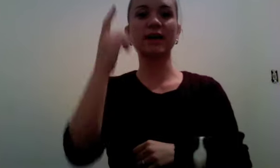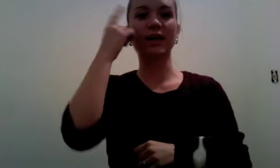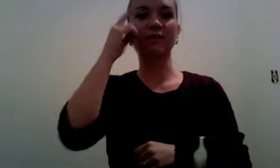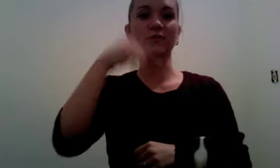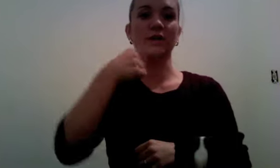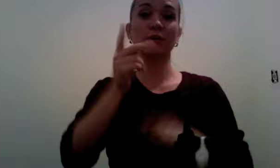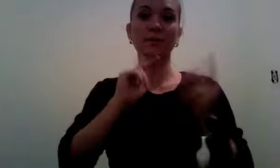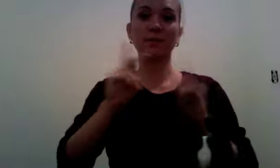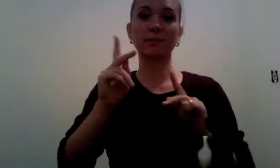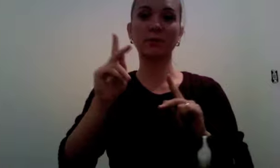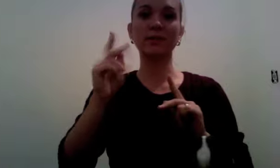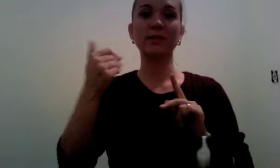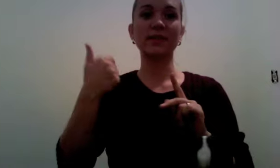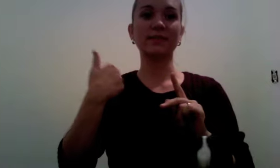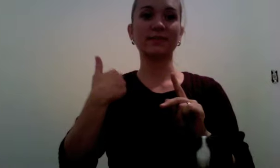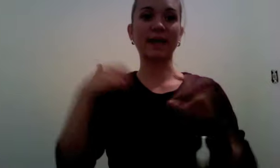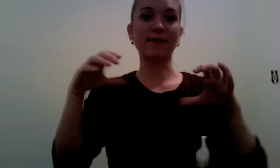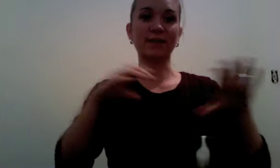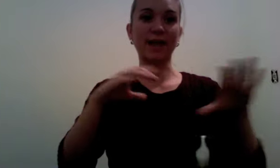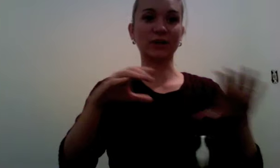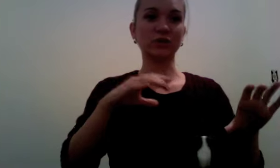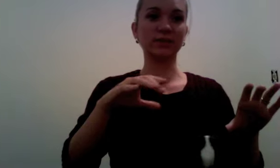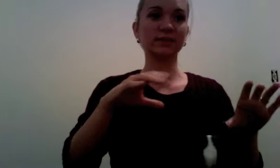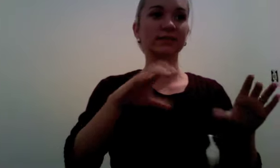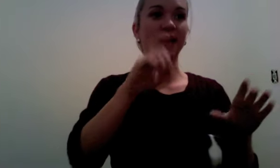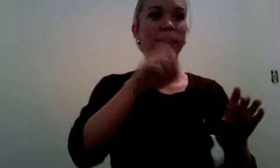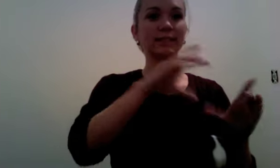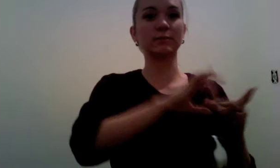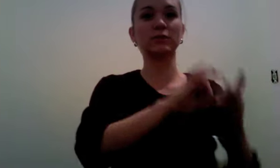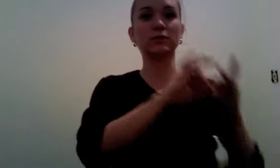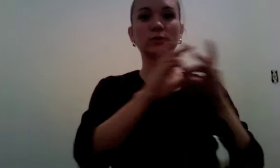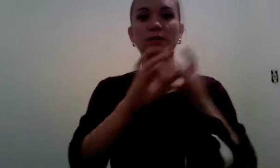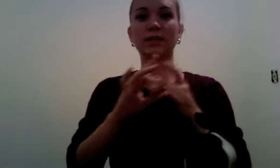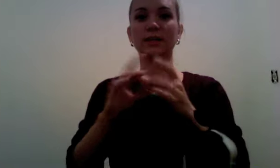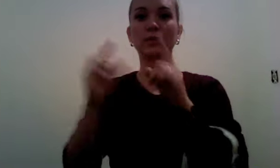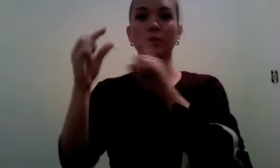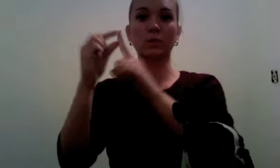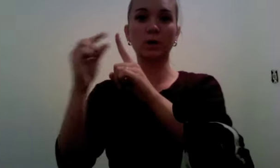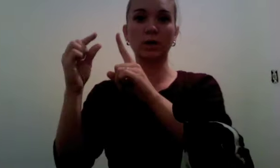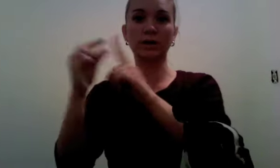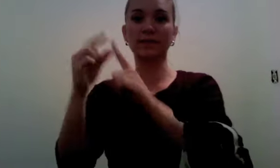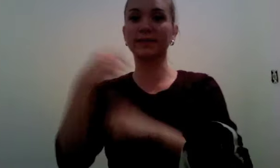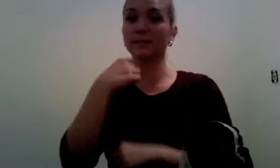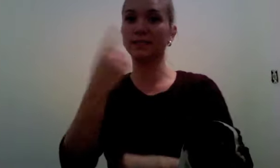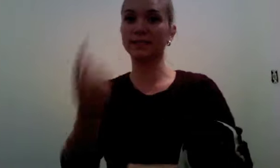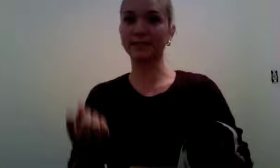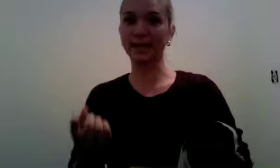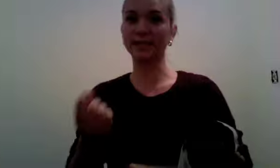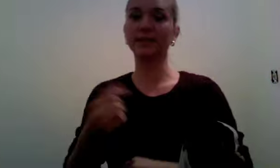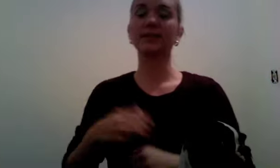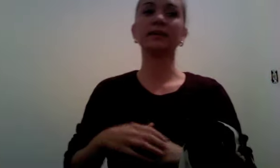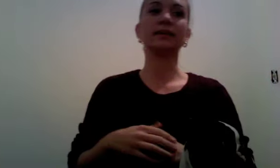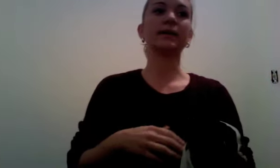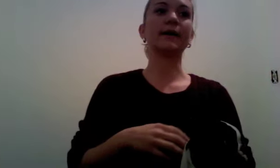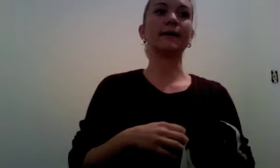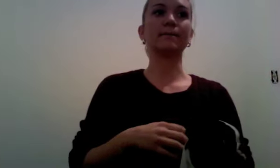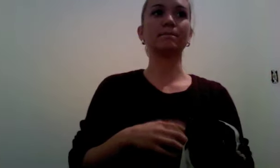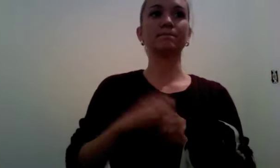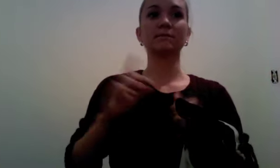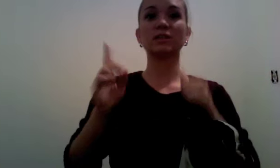for hearing people, they have an action that has to be associated with a word that's being said. So the